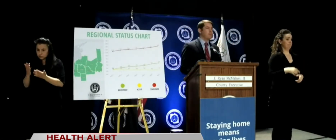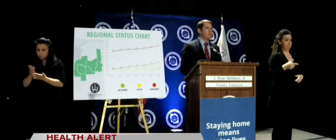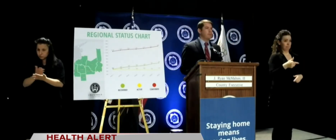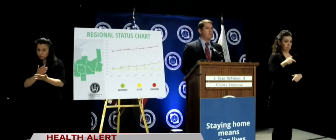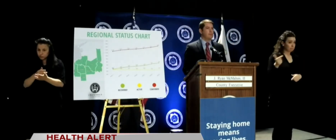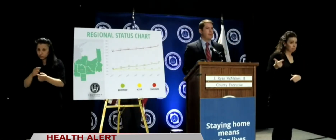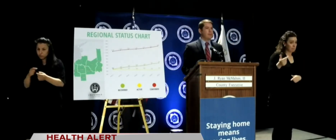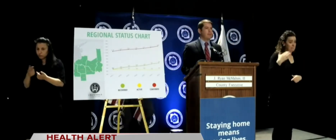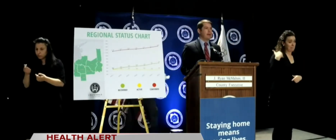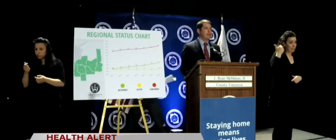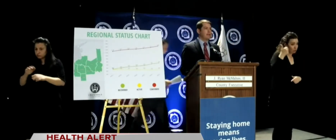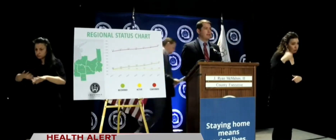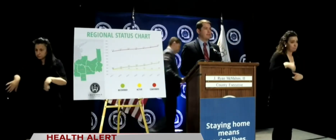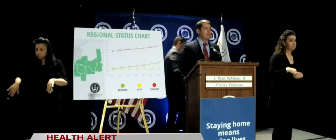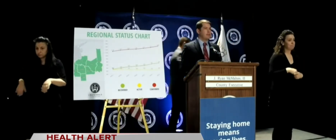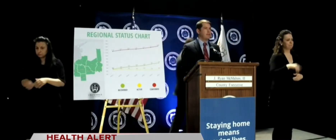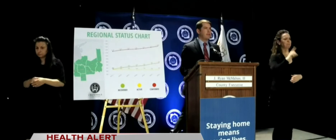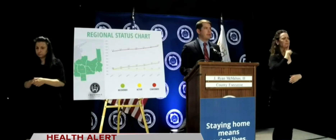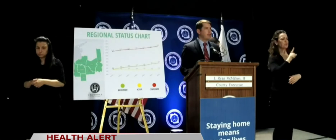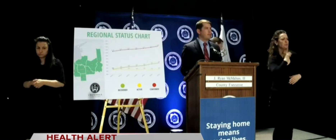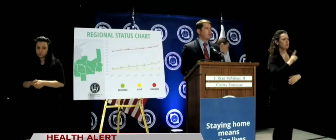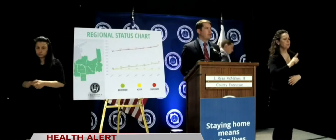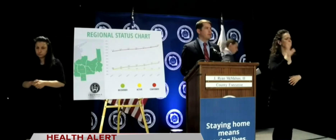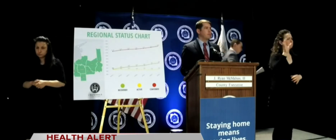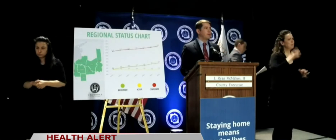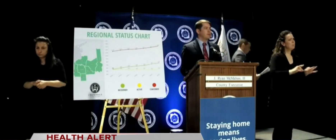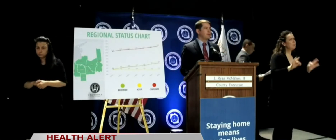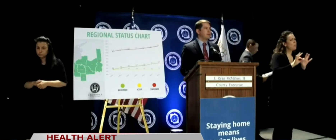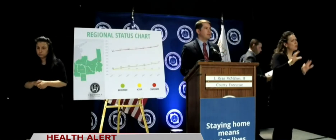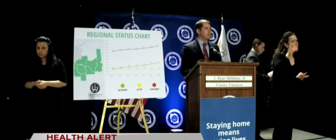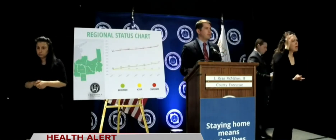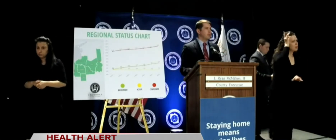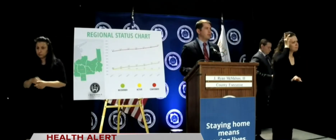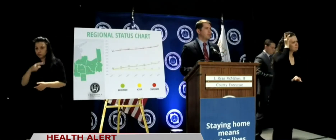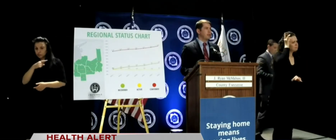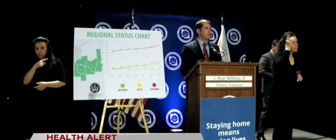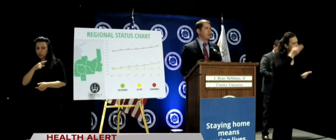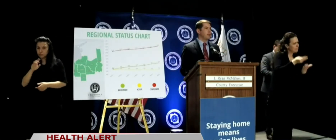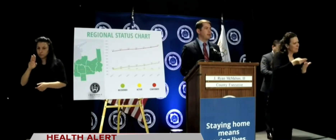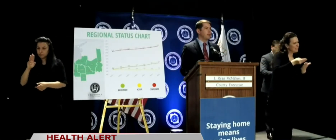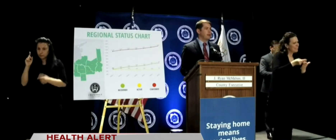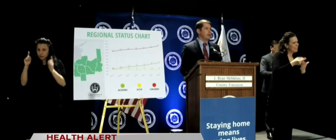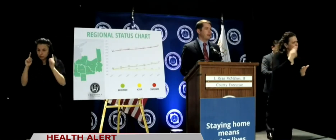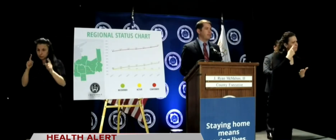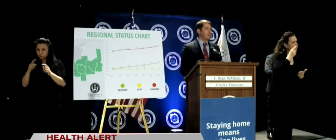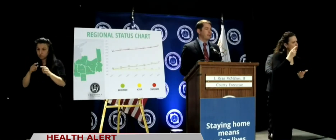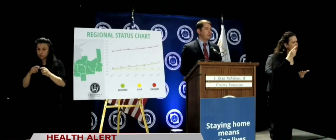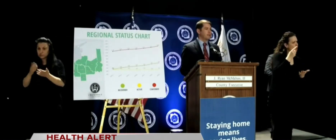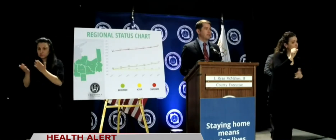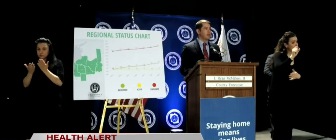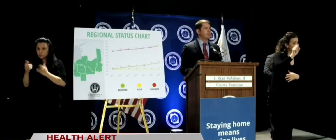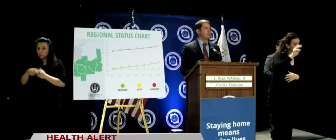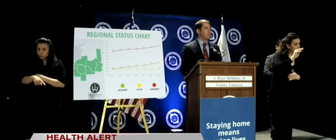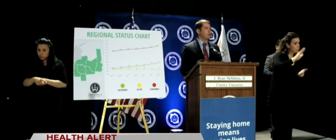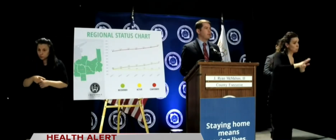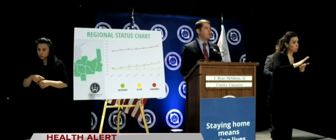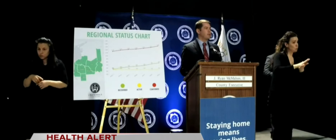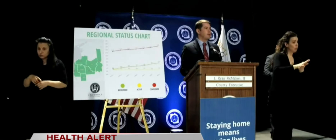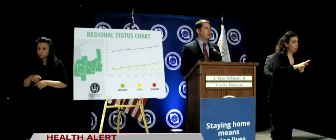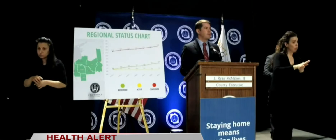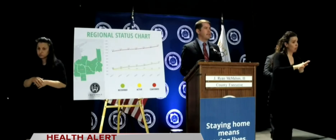important to keep in mind that the funding for the STEAM school, the state funding, comes in the